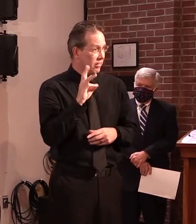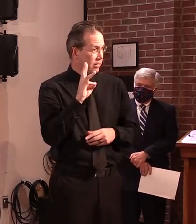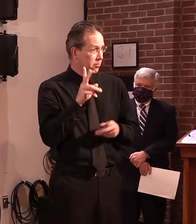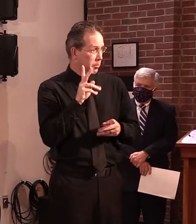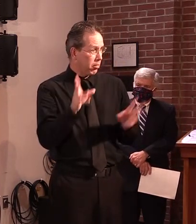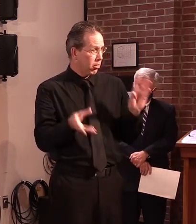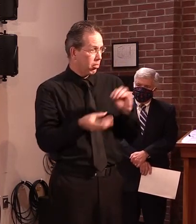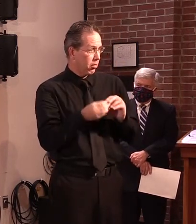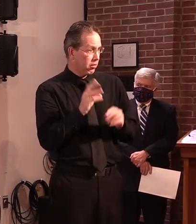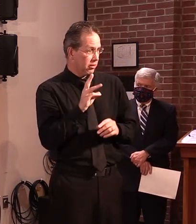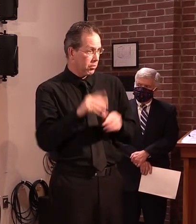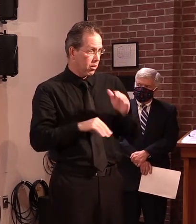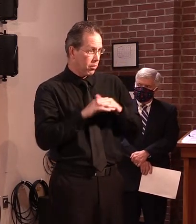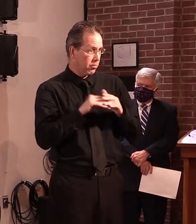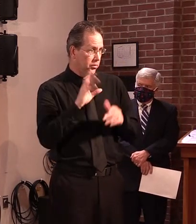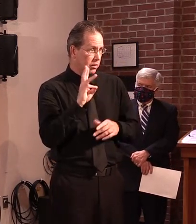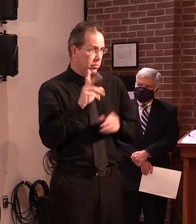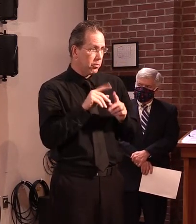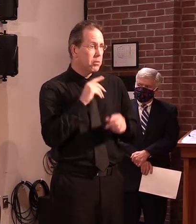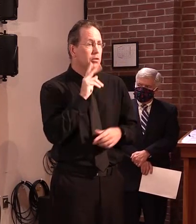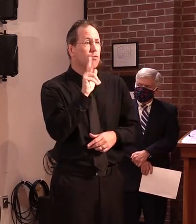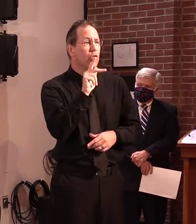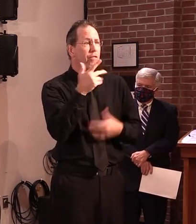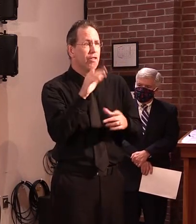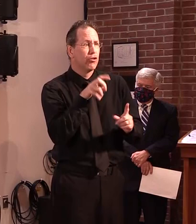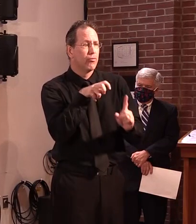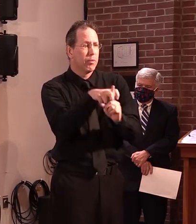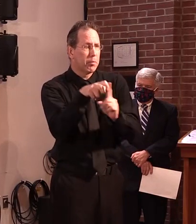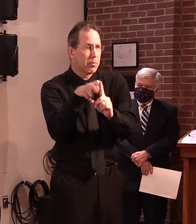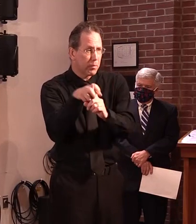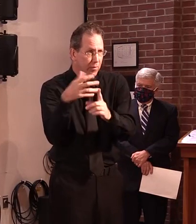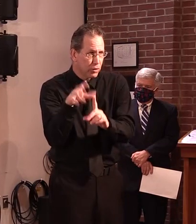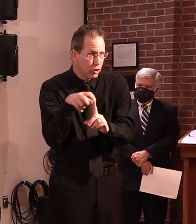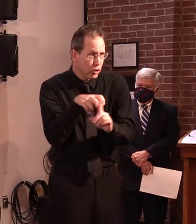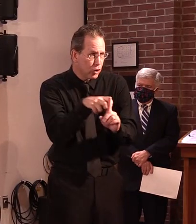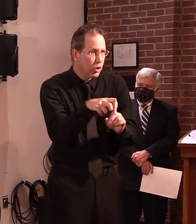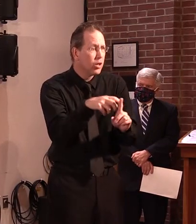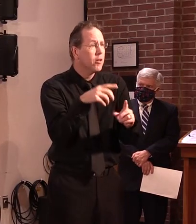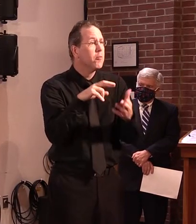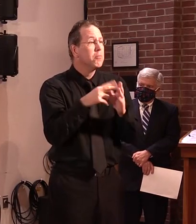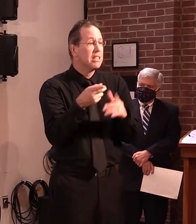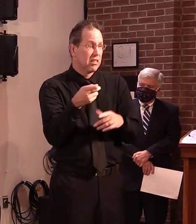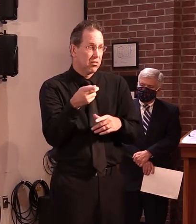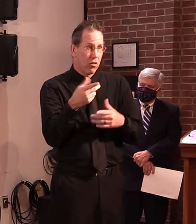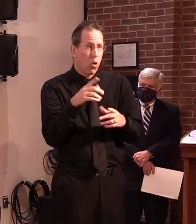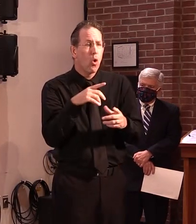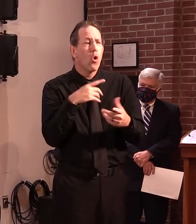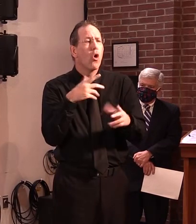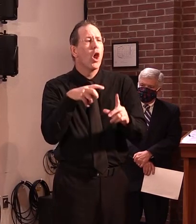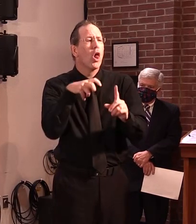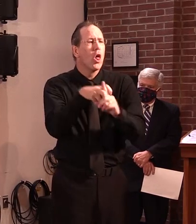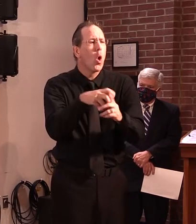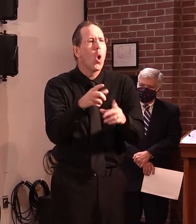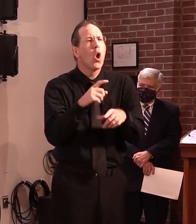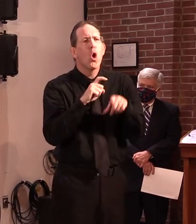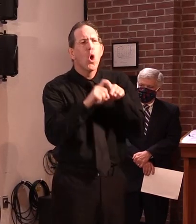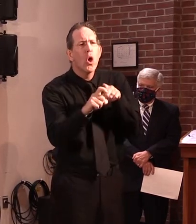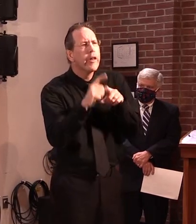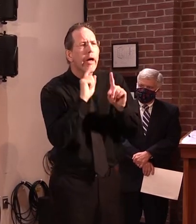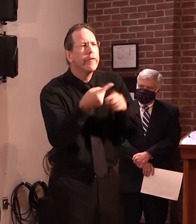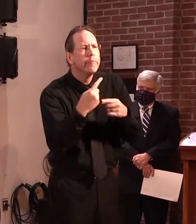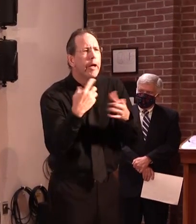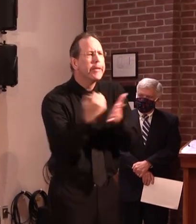reached out to all already. Does that mean that you actually contacted them or that you just left messages? I'm wondering if that means that you've actually